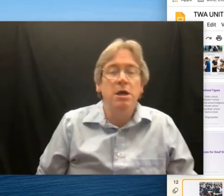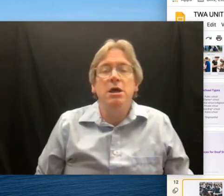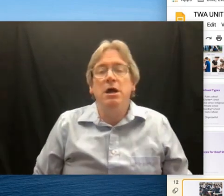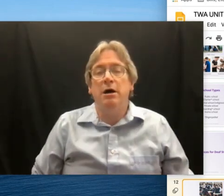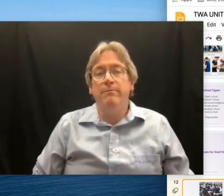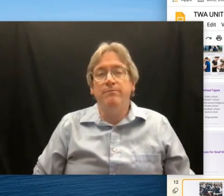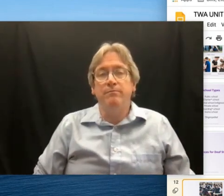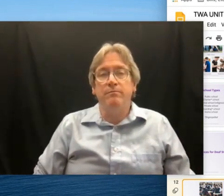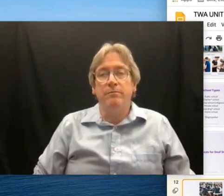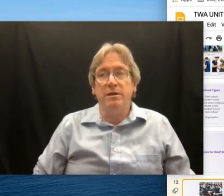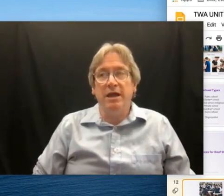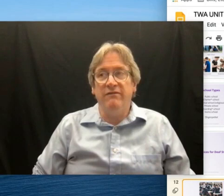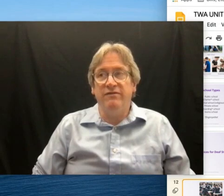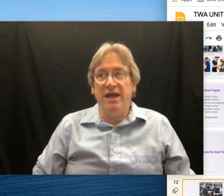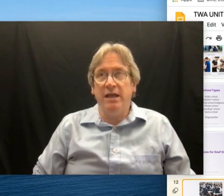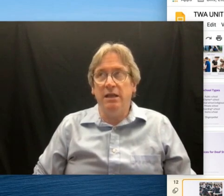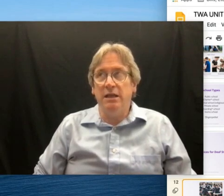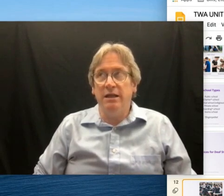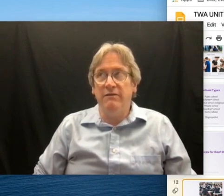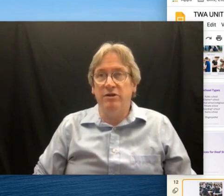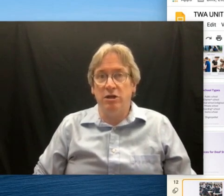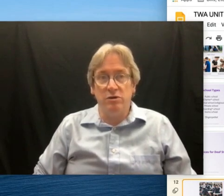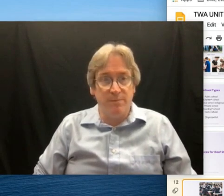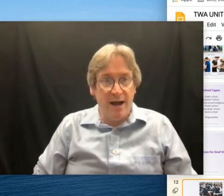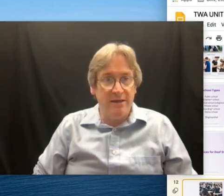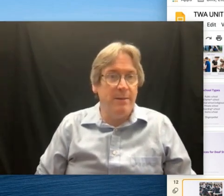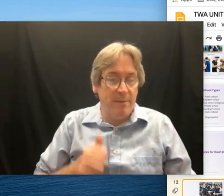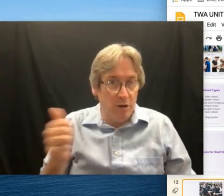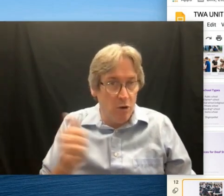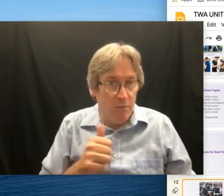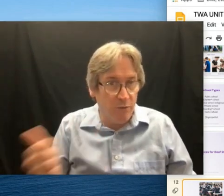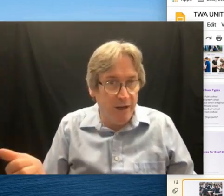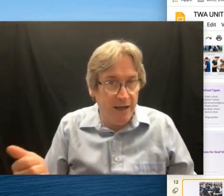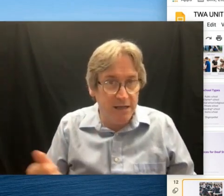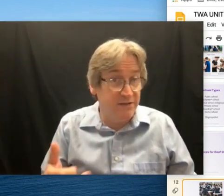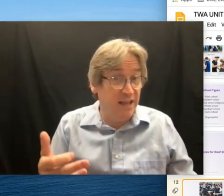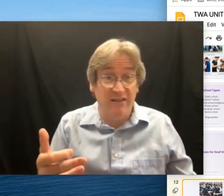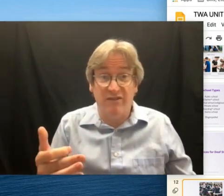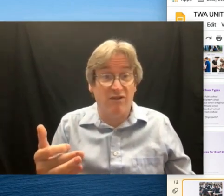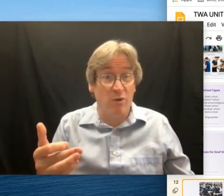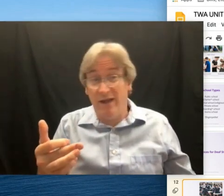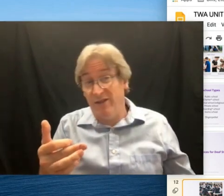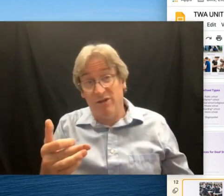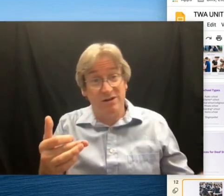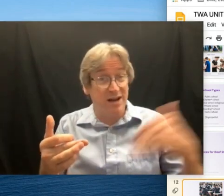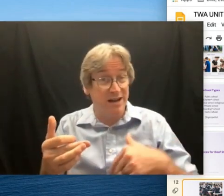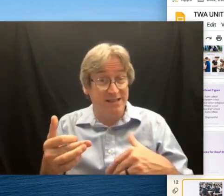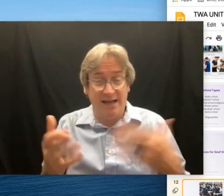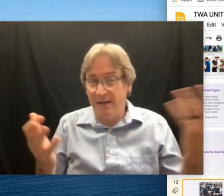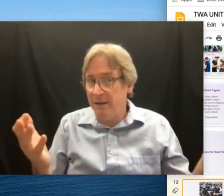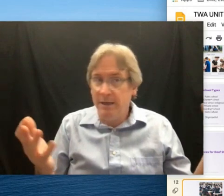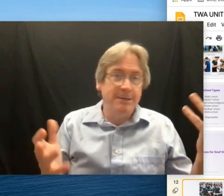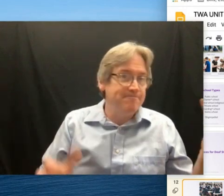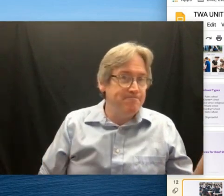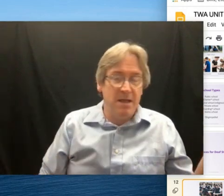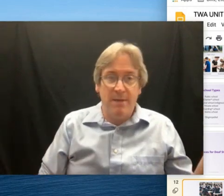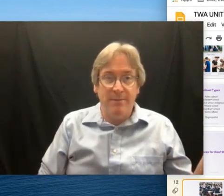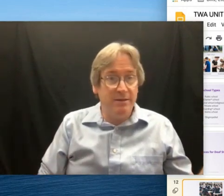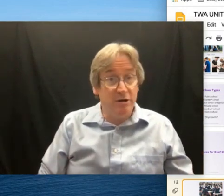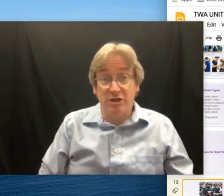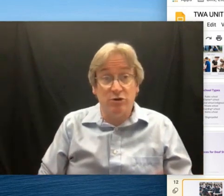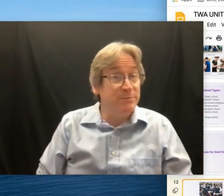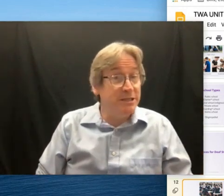home. If they lived close by, they may be able to go home for weekends. If they lived far away on the other side of the state,